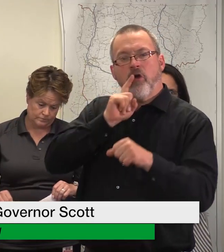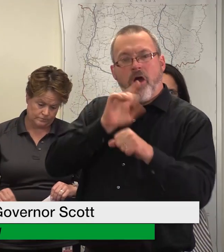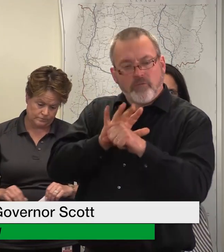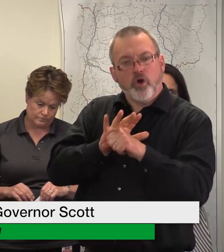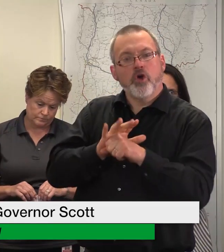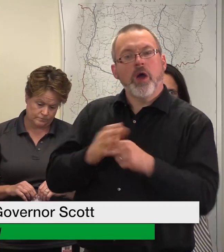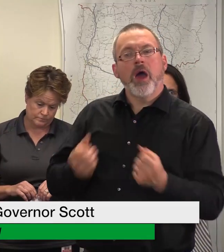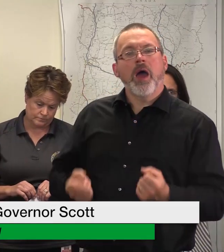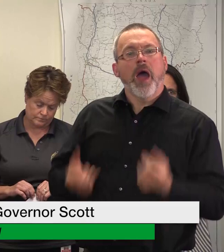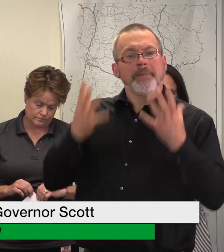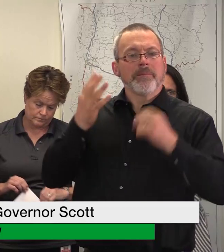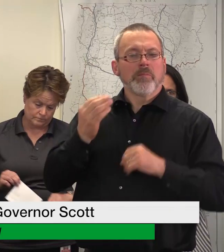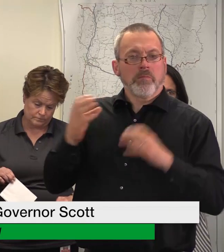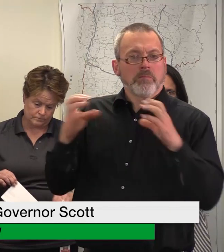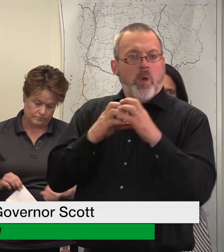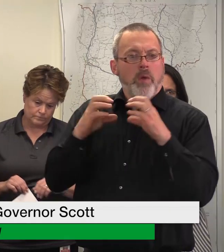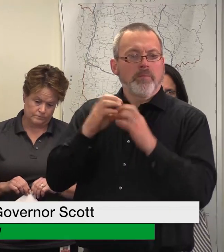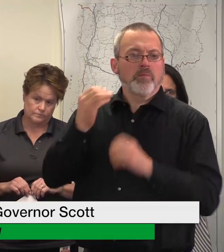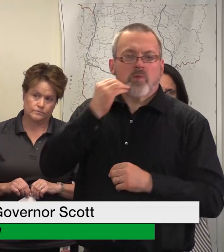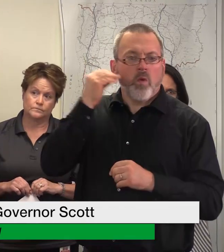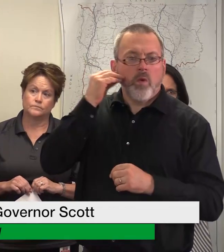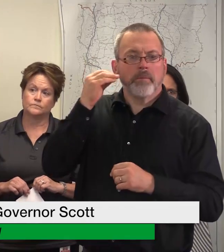been definitely destroyed?